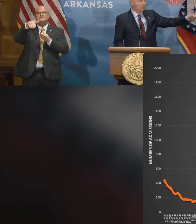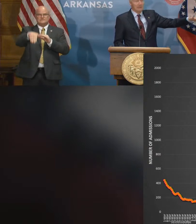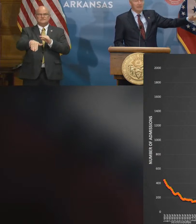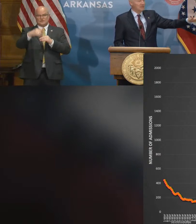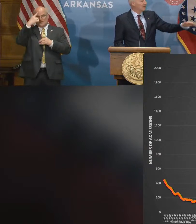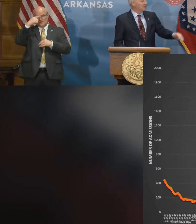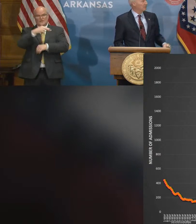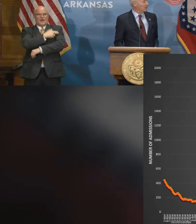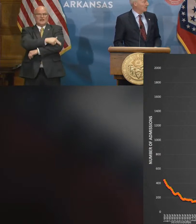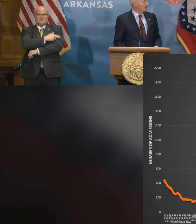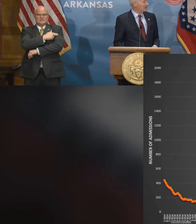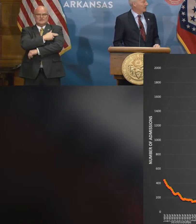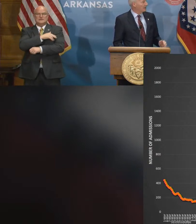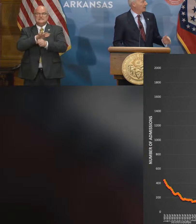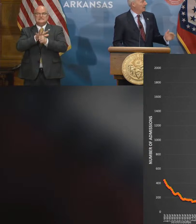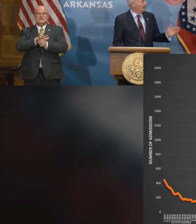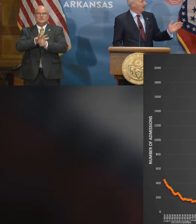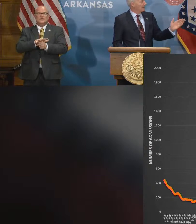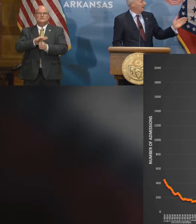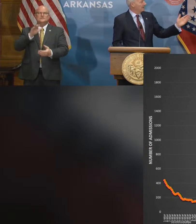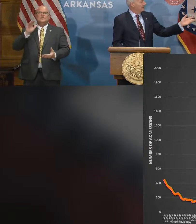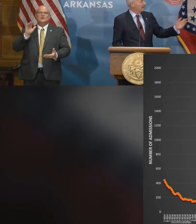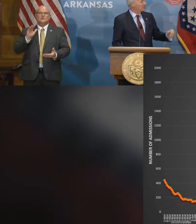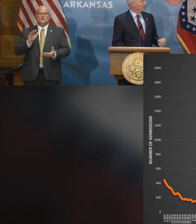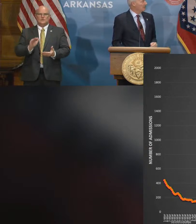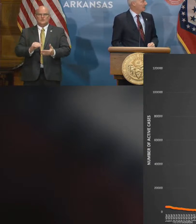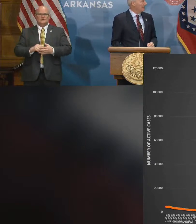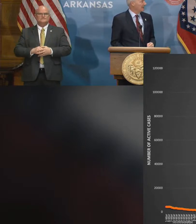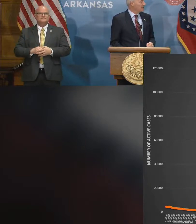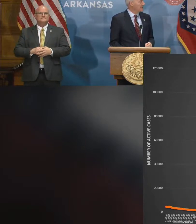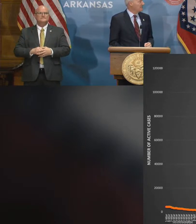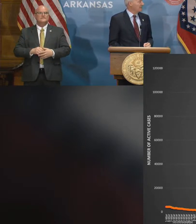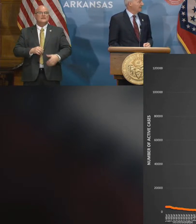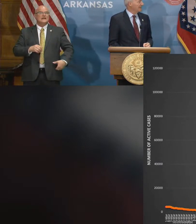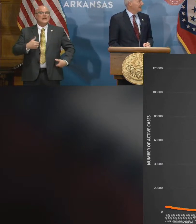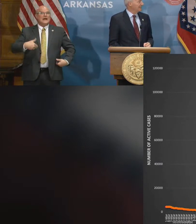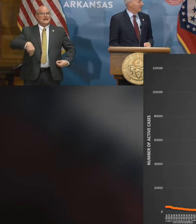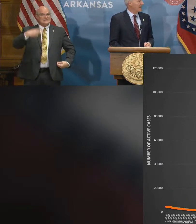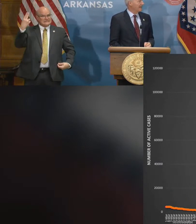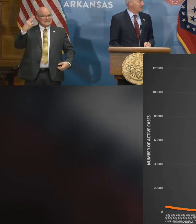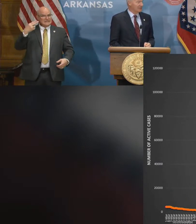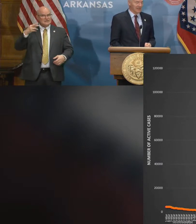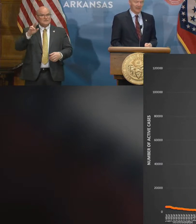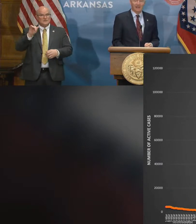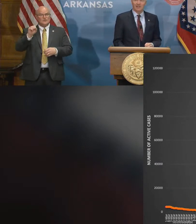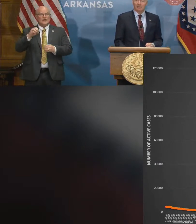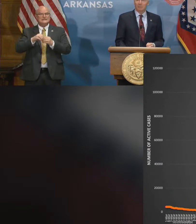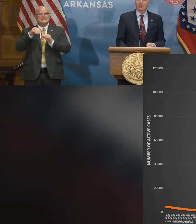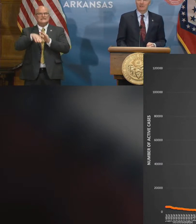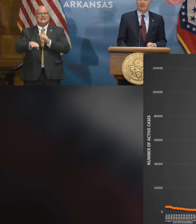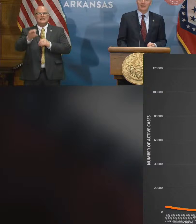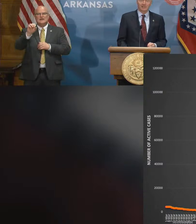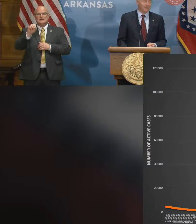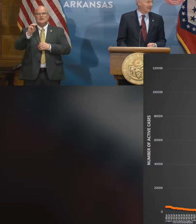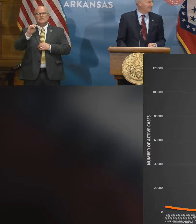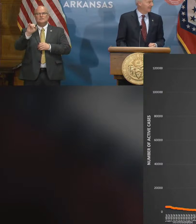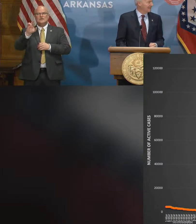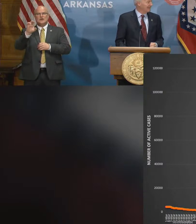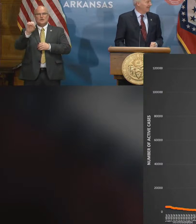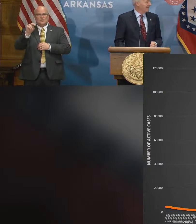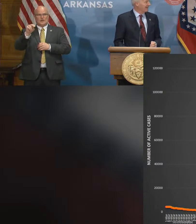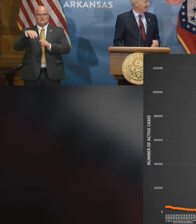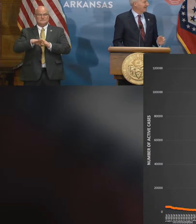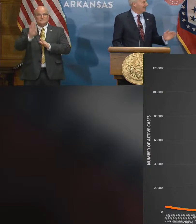hospitals, relieving some of the pressure there. The next one, you'll see how steep the rise and decline of Omicron has